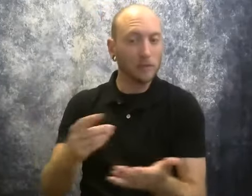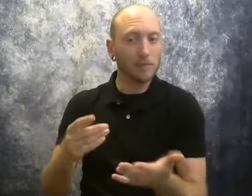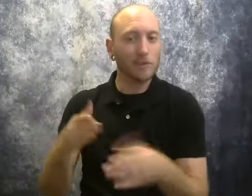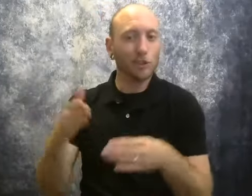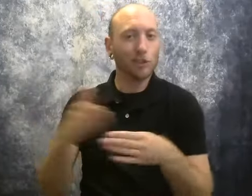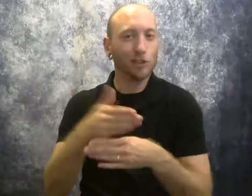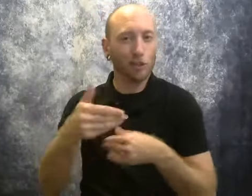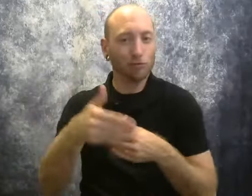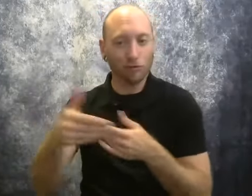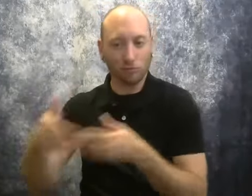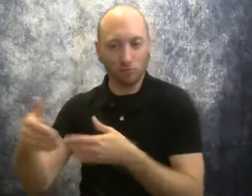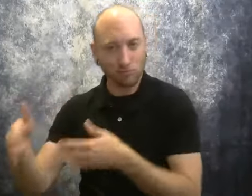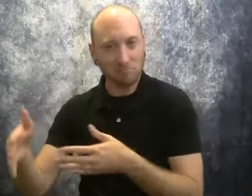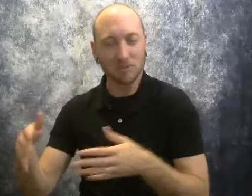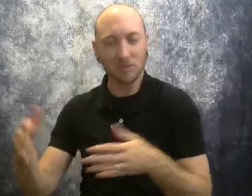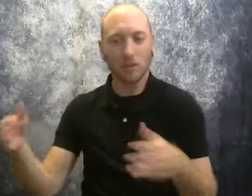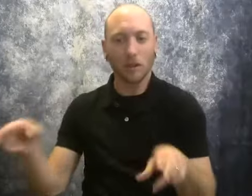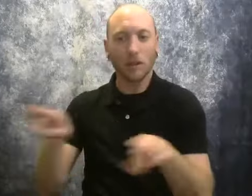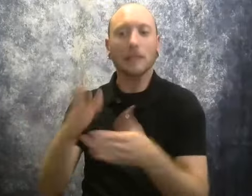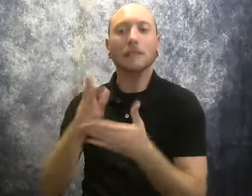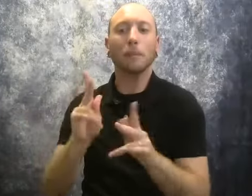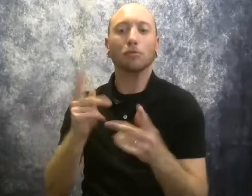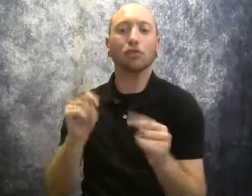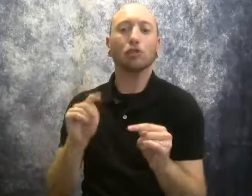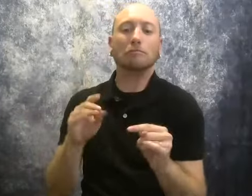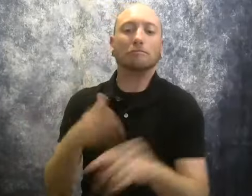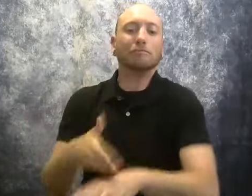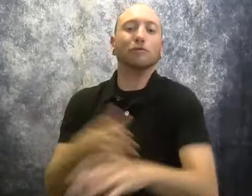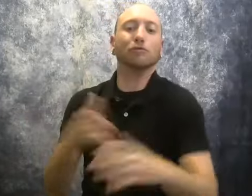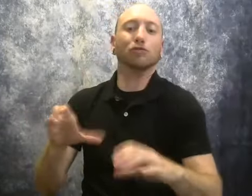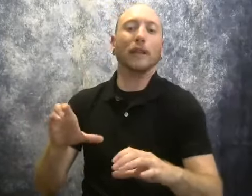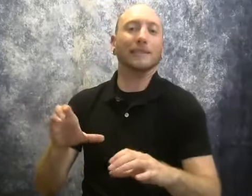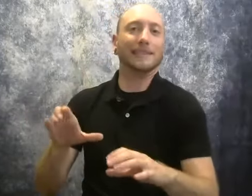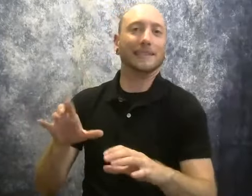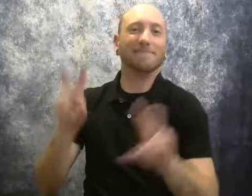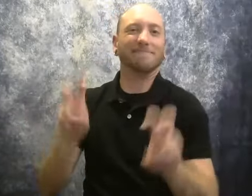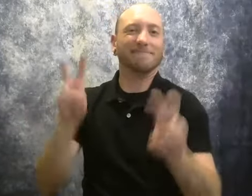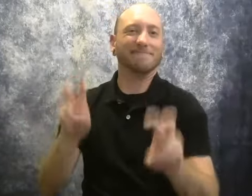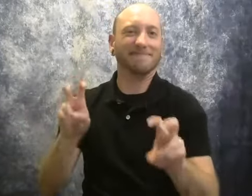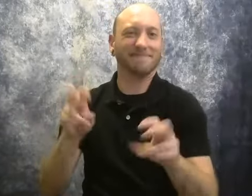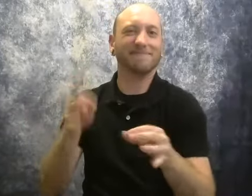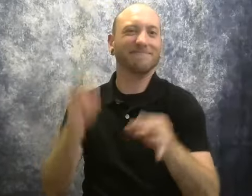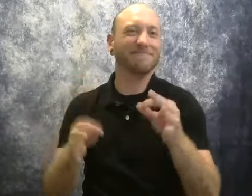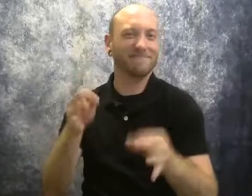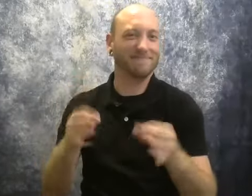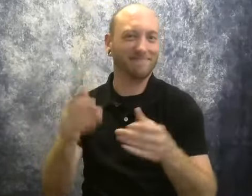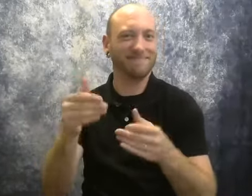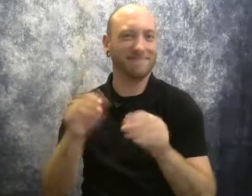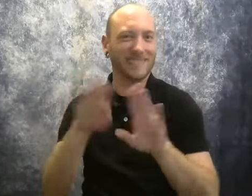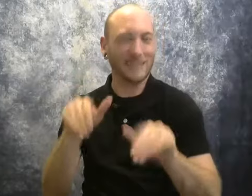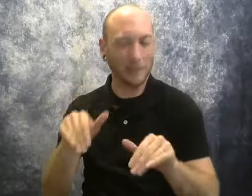people that were arriving were obviously trying to improve their chances in the justice system, and so they were just still coming off the